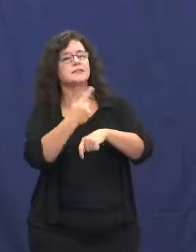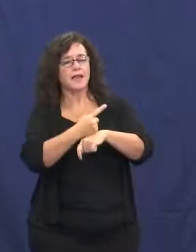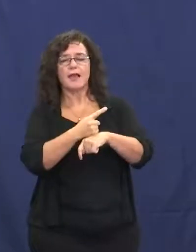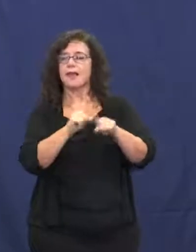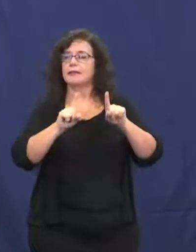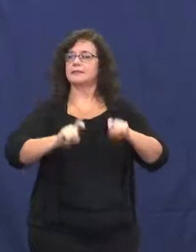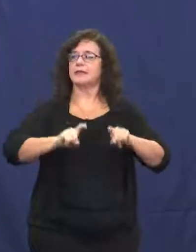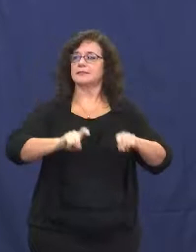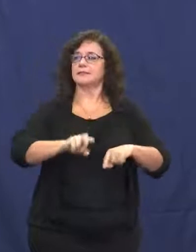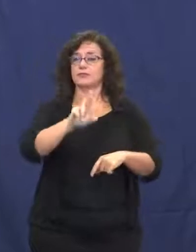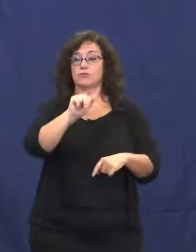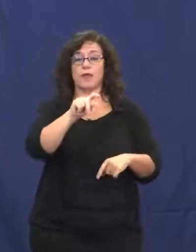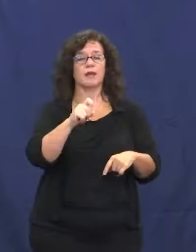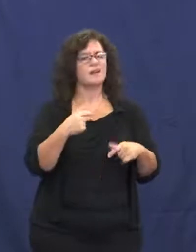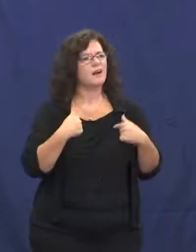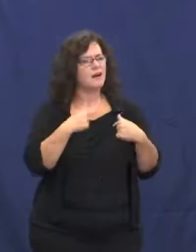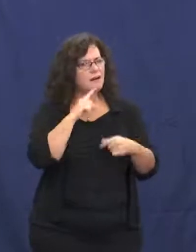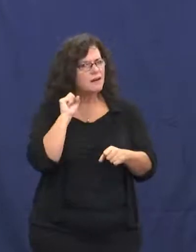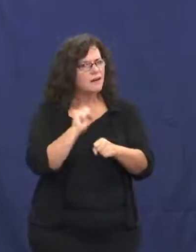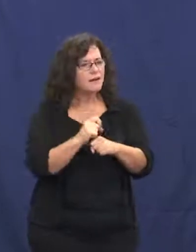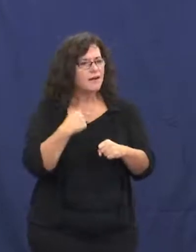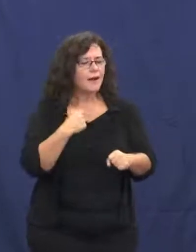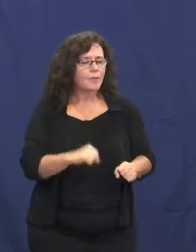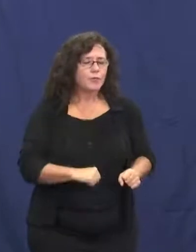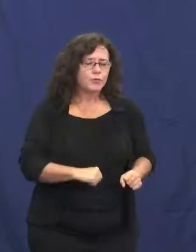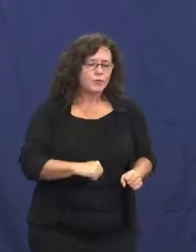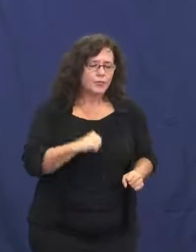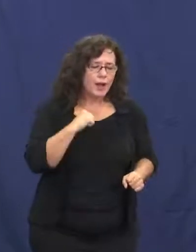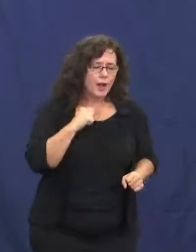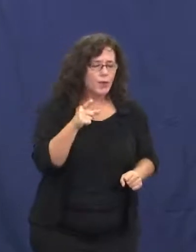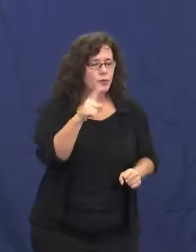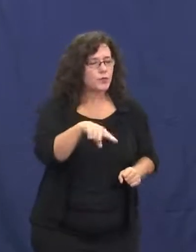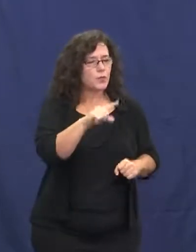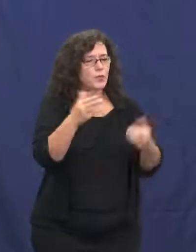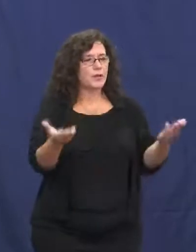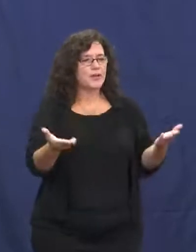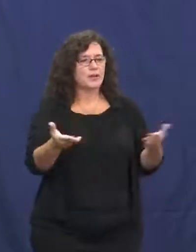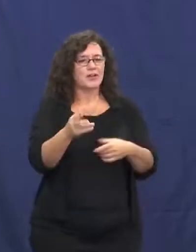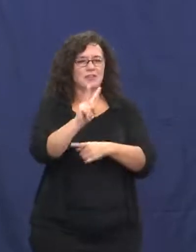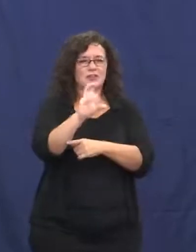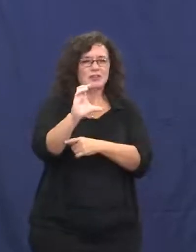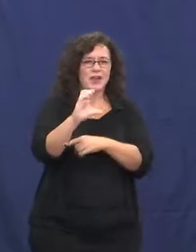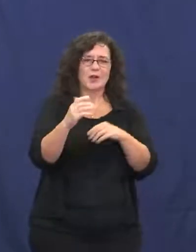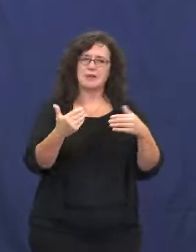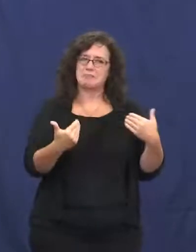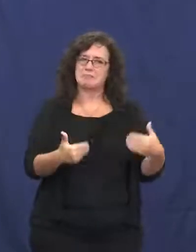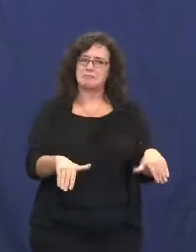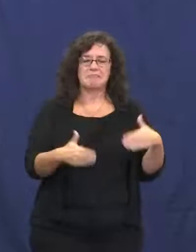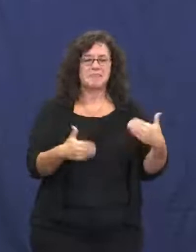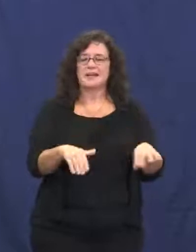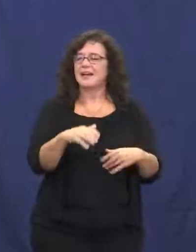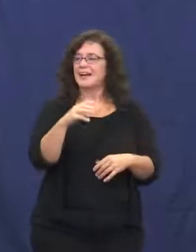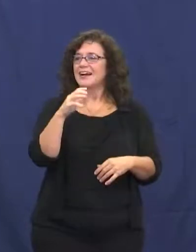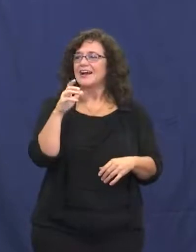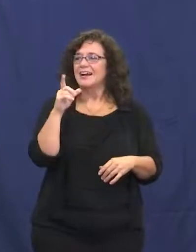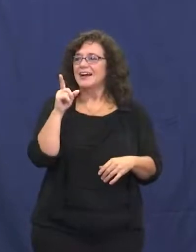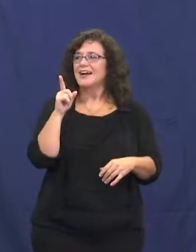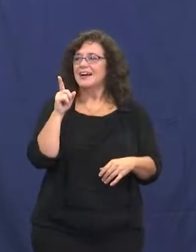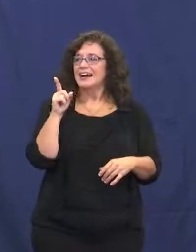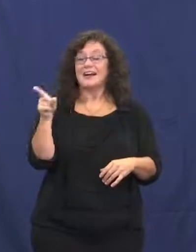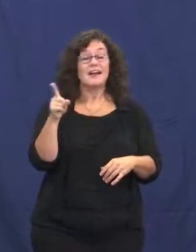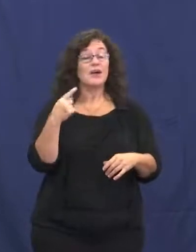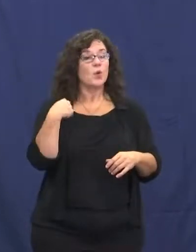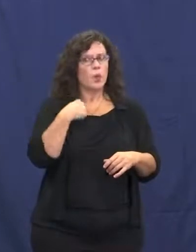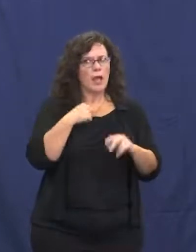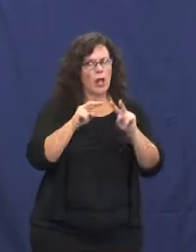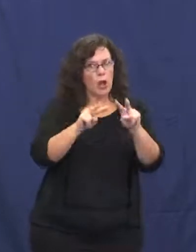I can't be more proud of Ventura County residents than this number. This number, as we've said before, if the state was using